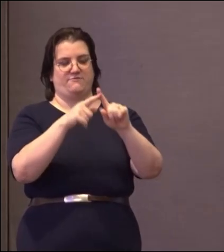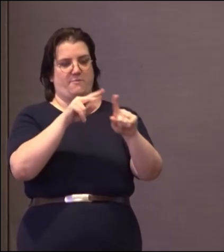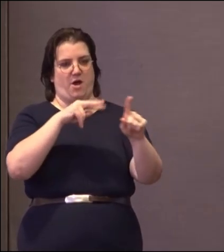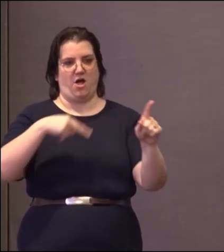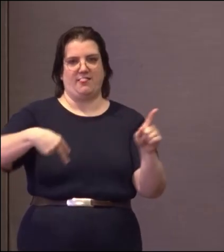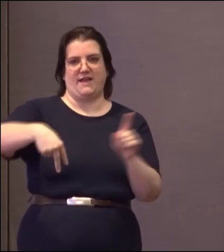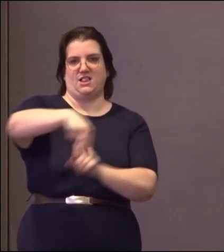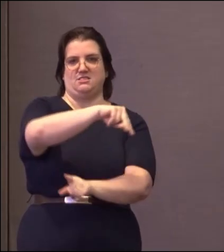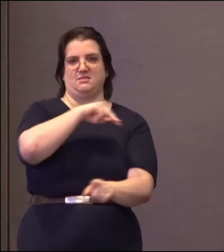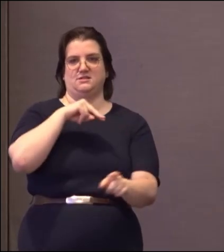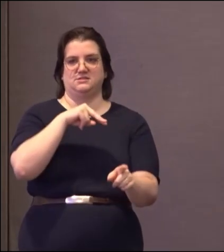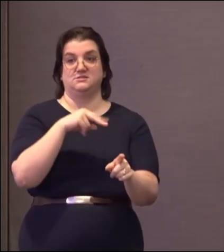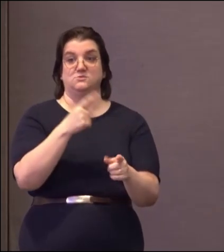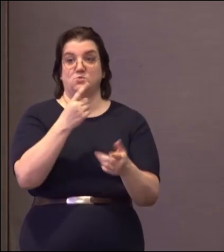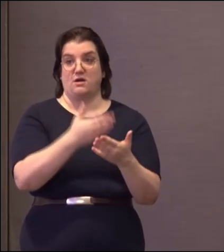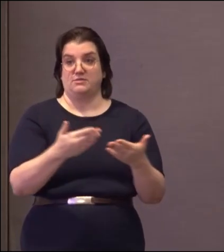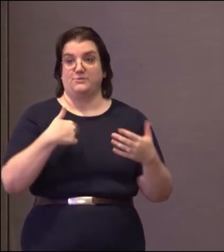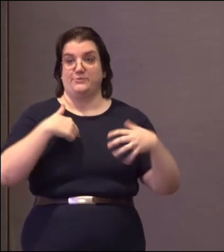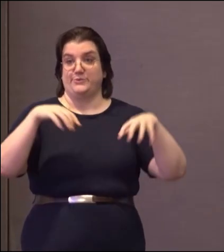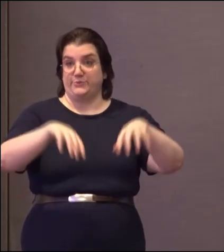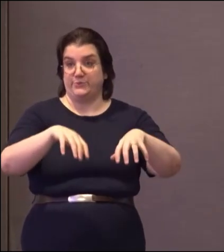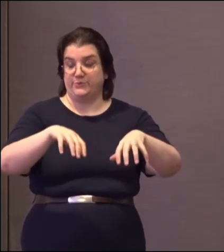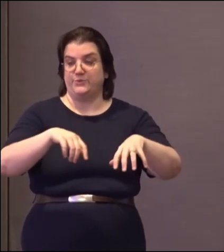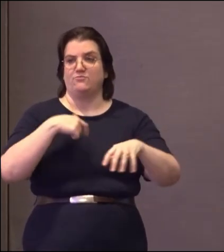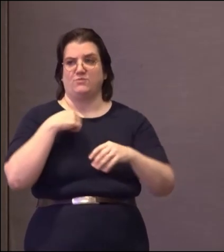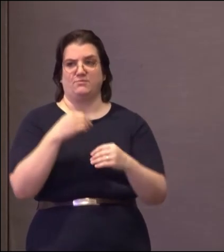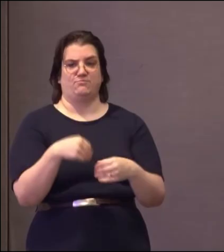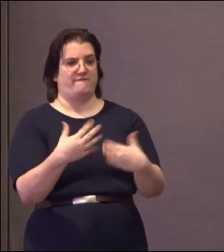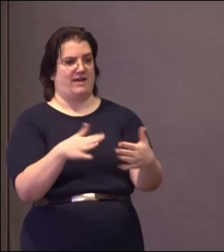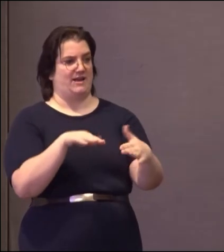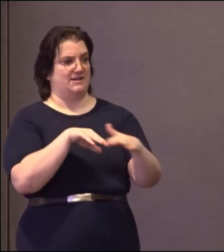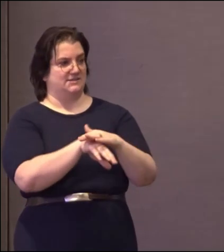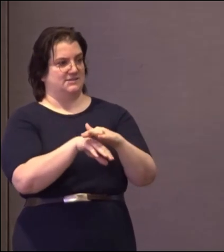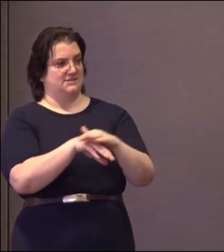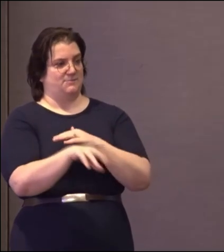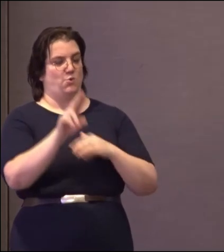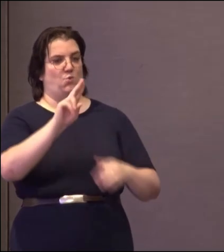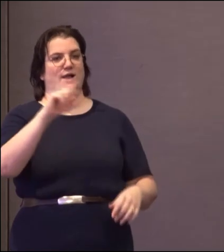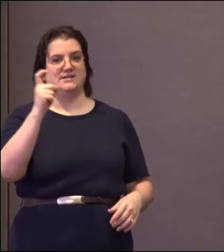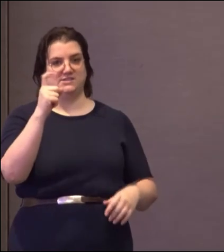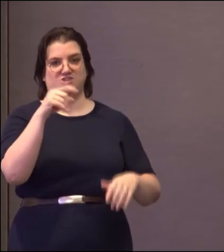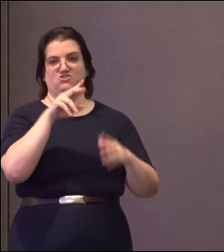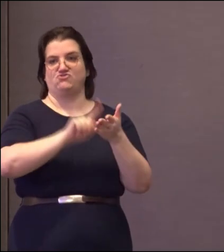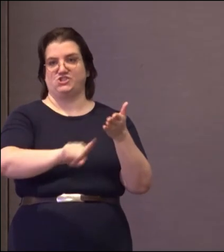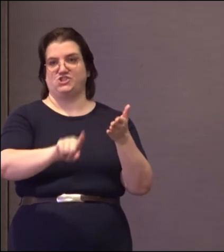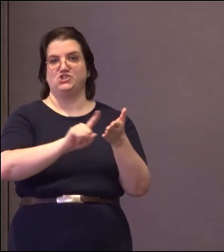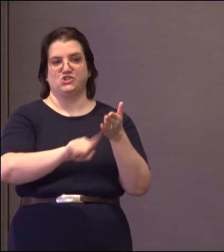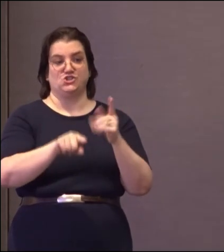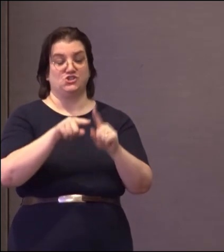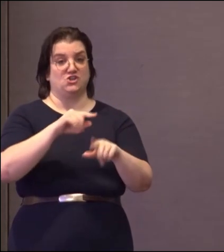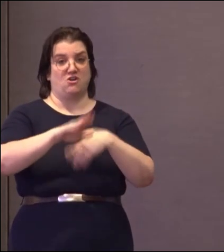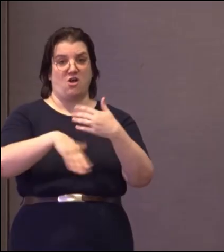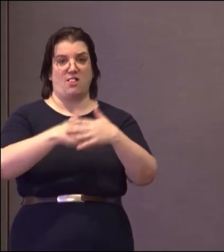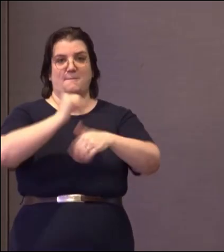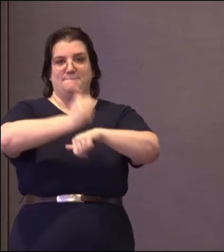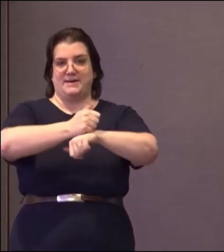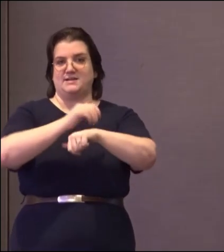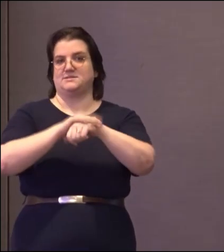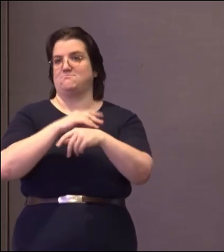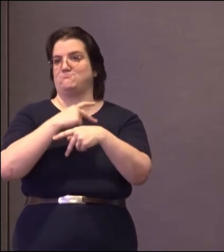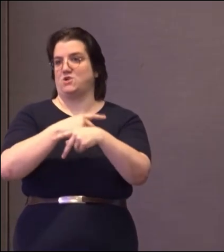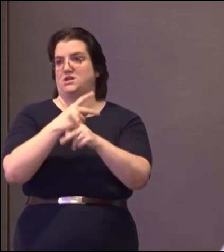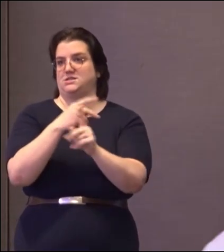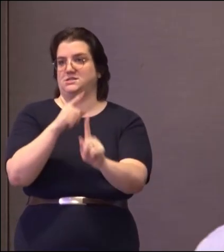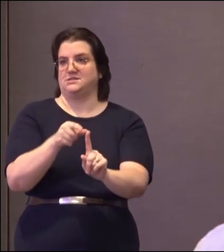angles. One of the things we do is we provide accessibility UX research. This is all based on products,